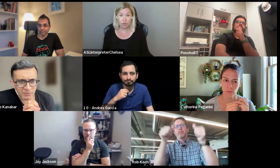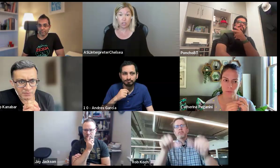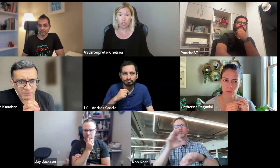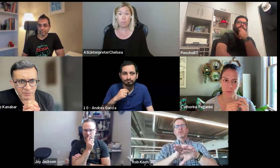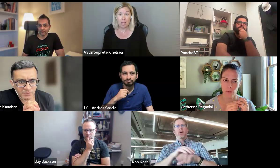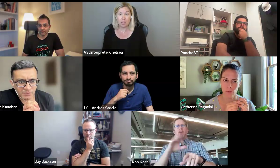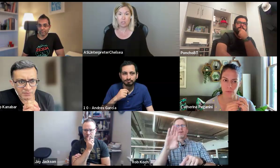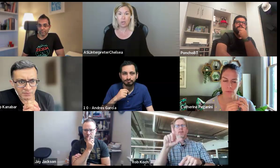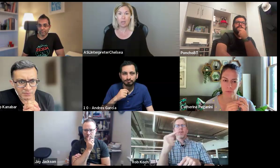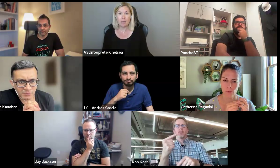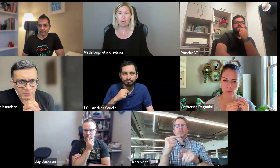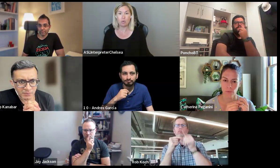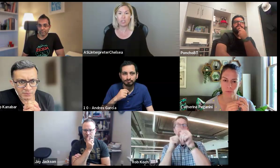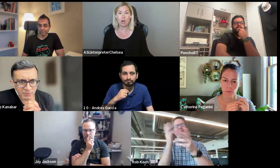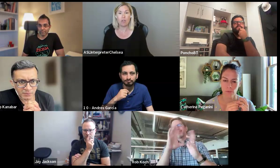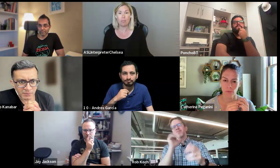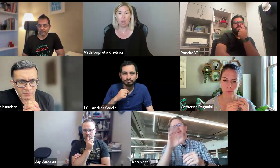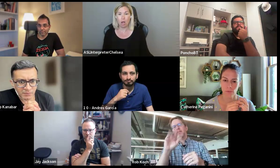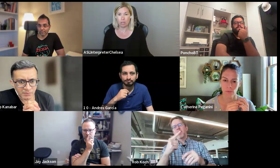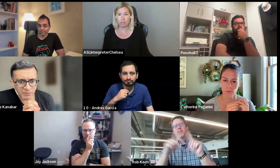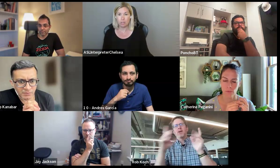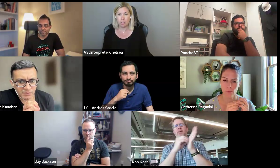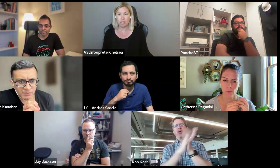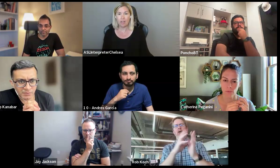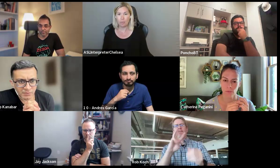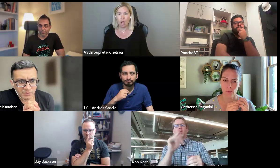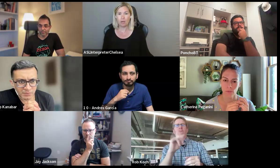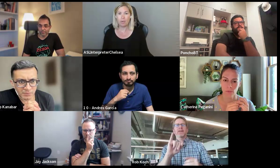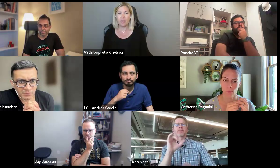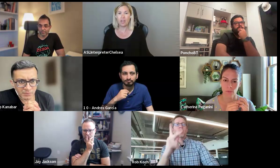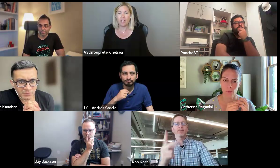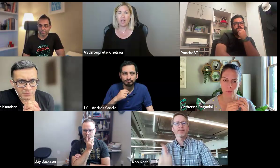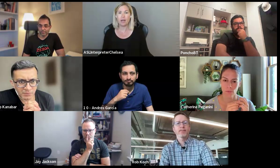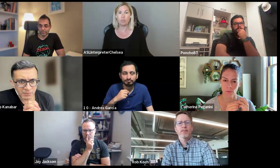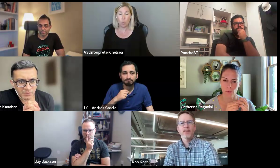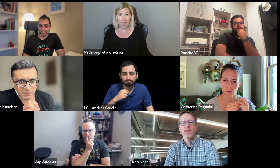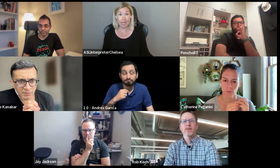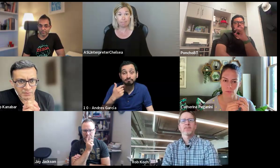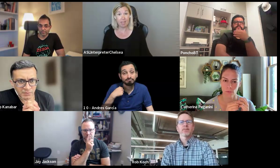over to me so it can be posted on the blog. Not the blog, but the